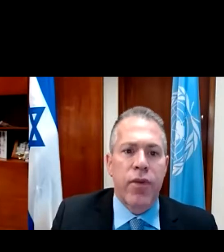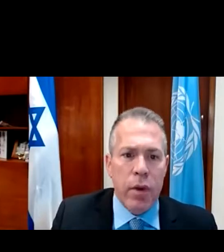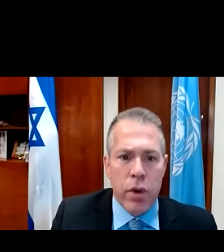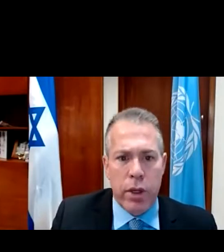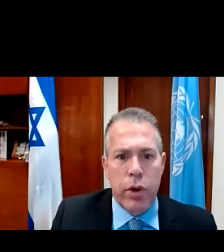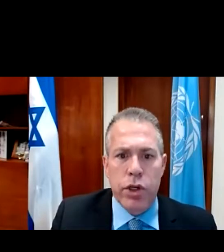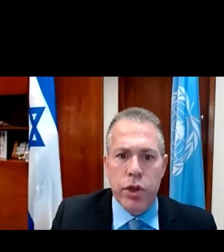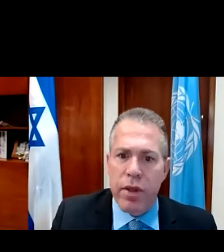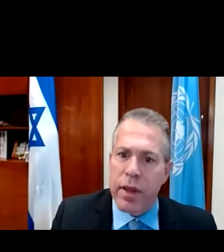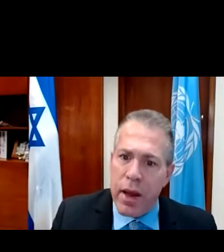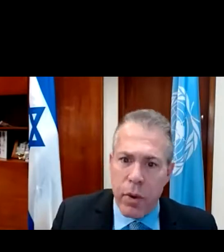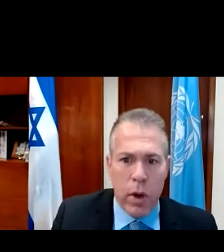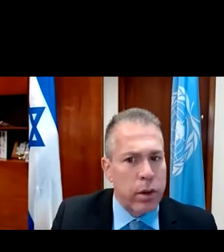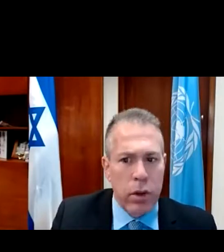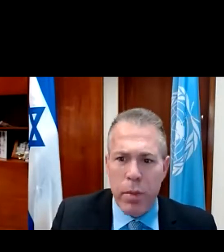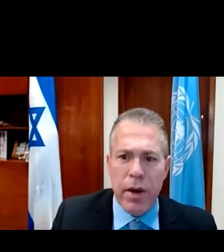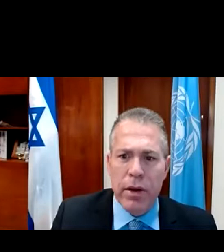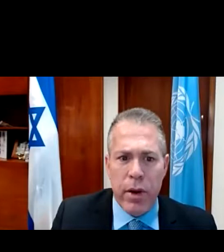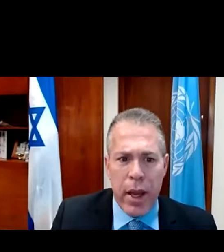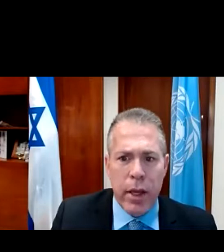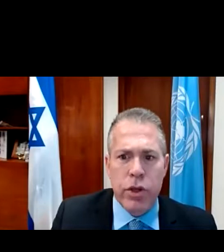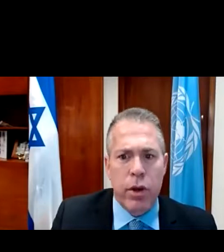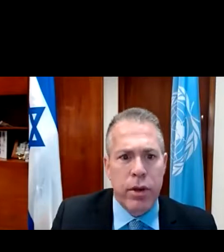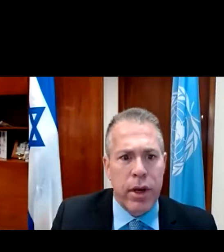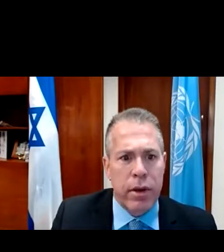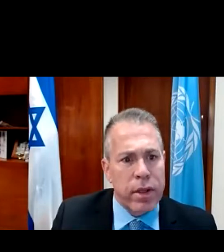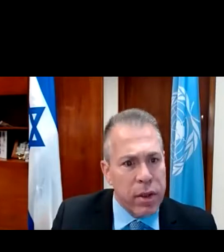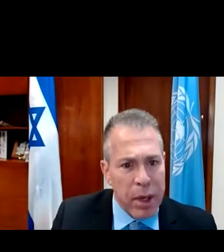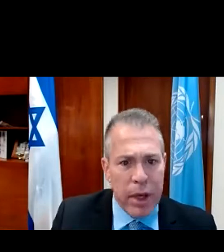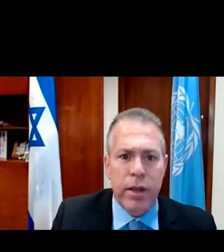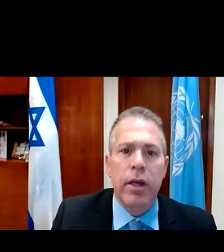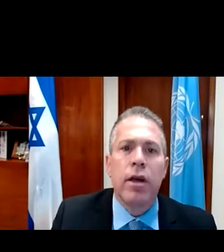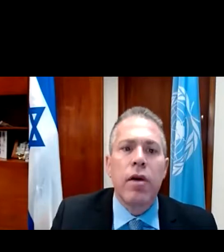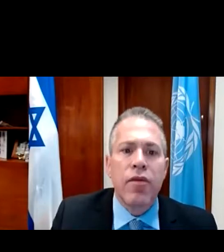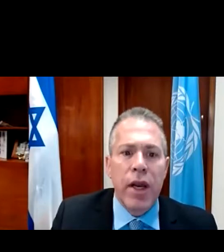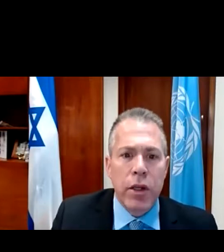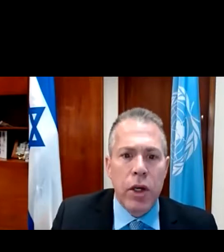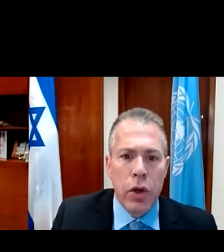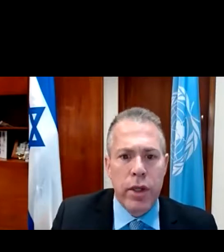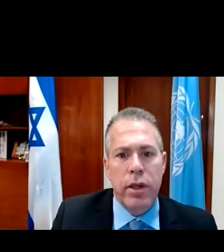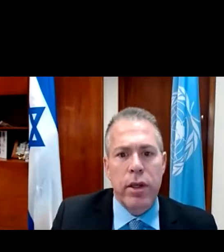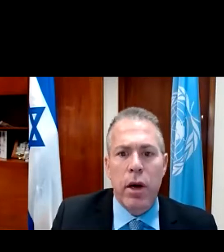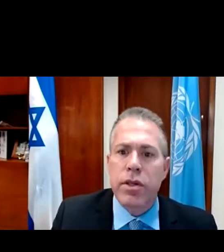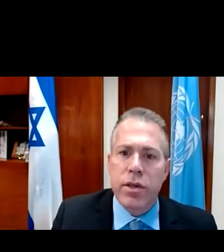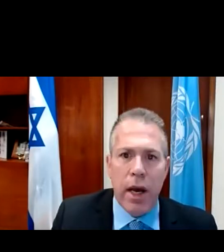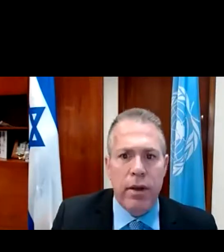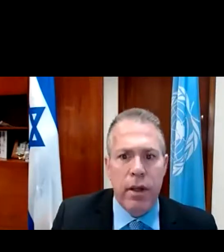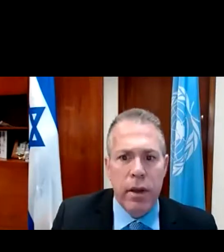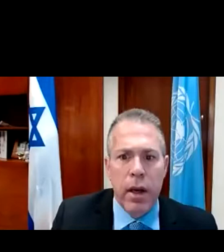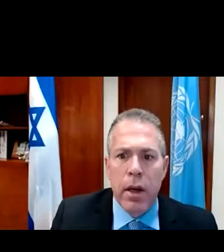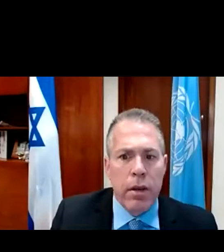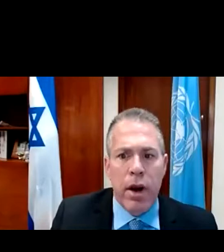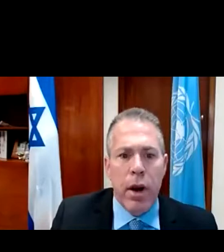a framework to assure that everyone, no matter their age or their disability, feel included in our